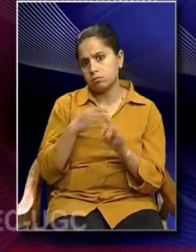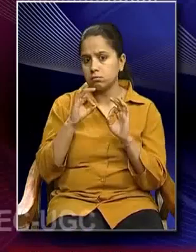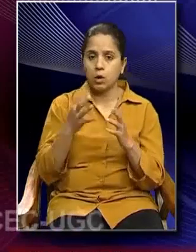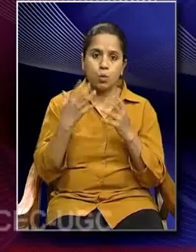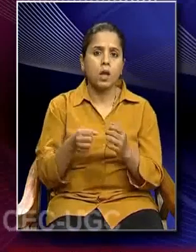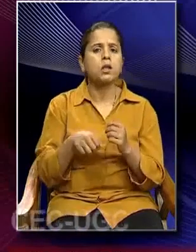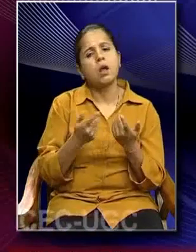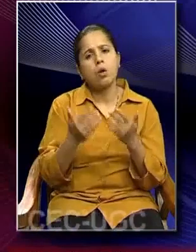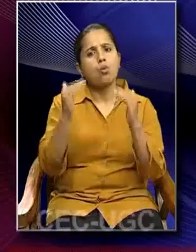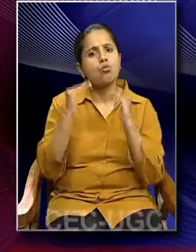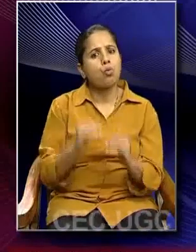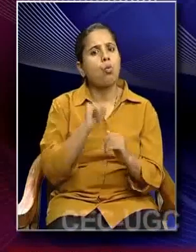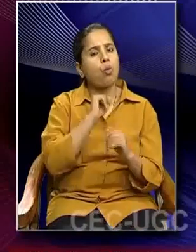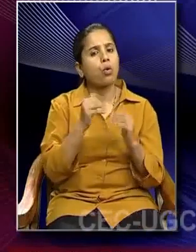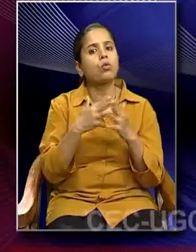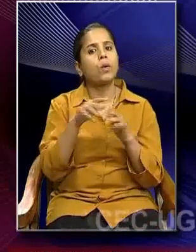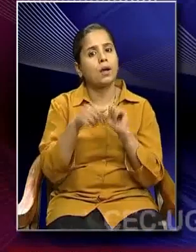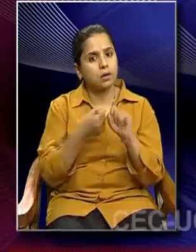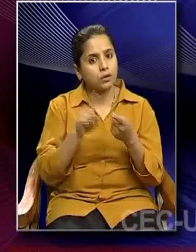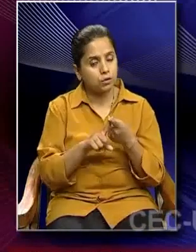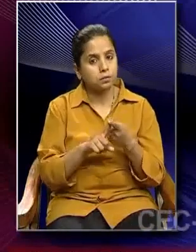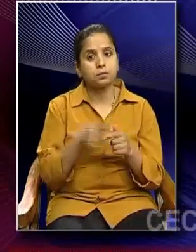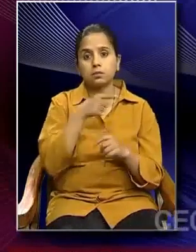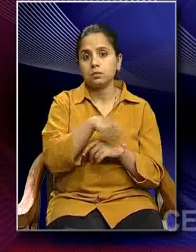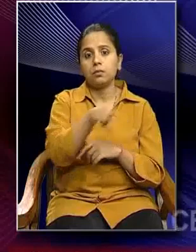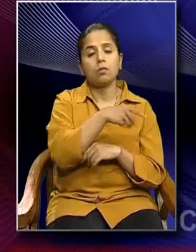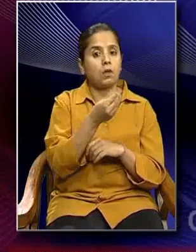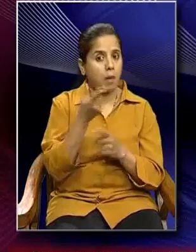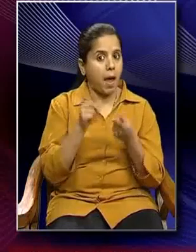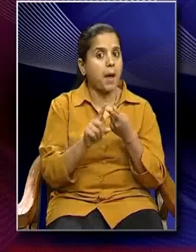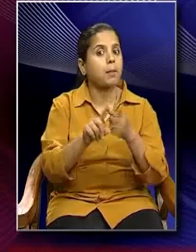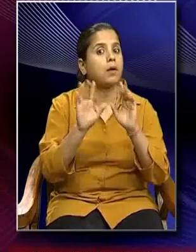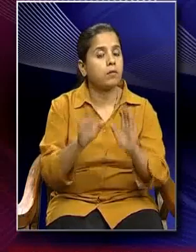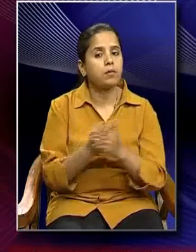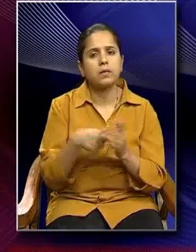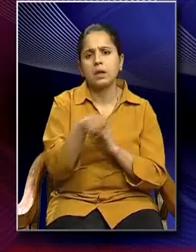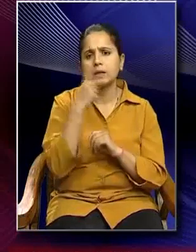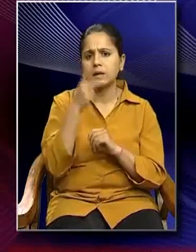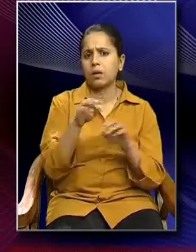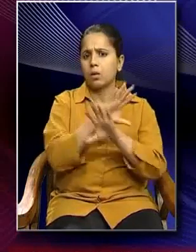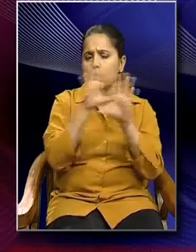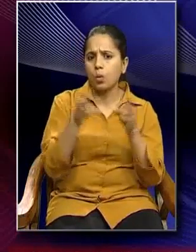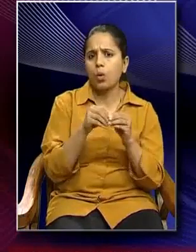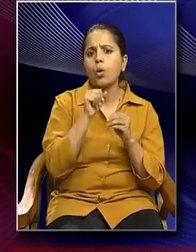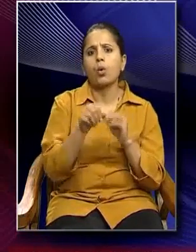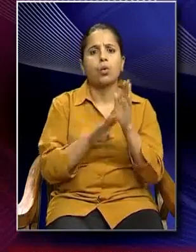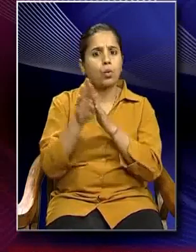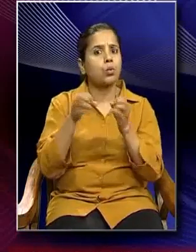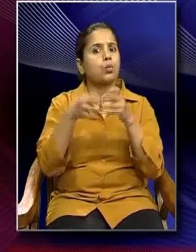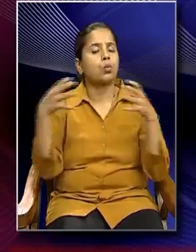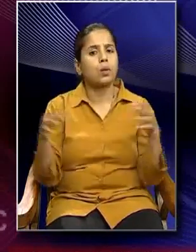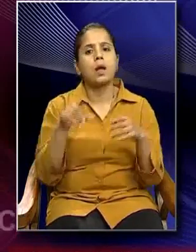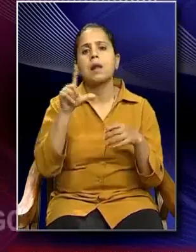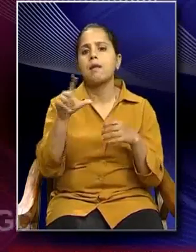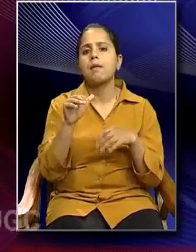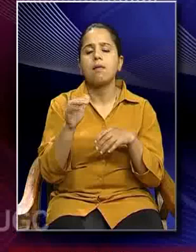at lower wages. So in this sense, there are implications on the size and the growth of the labor